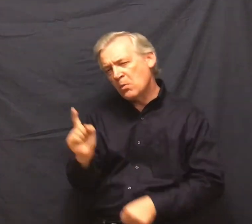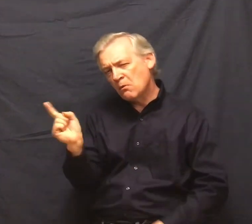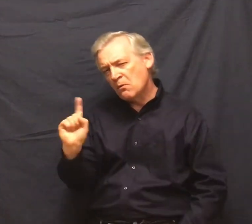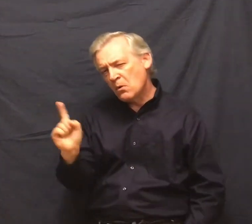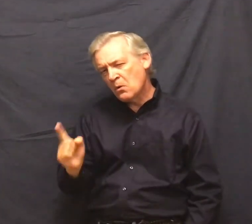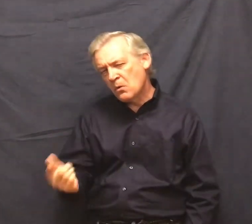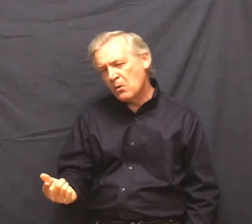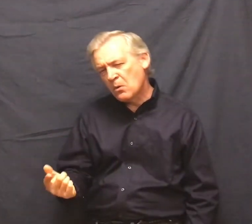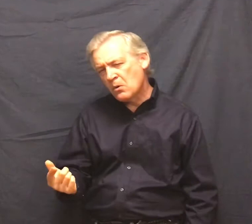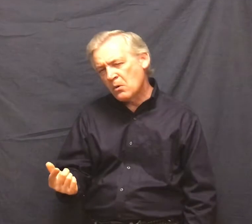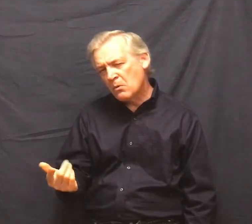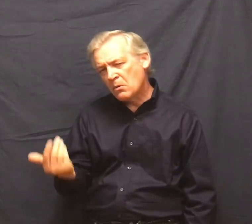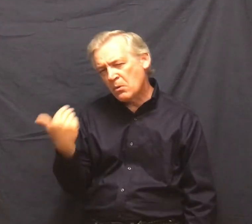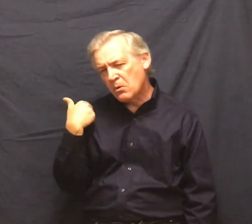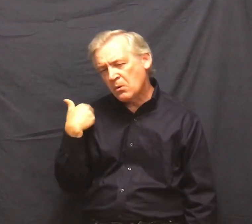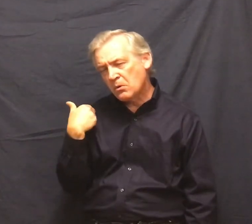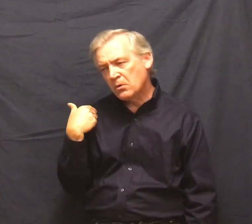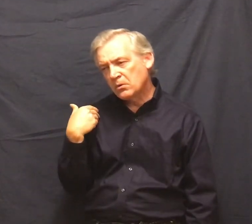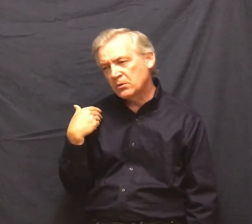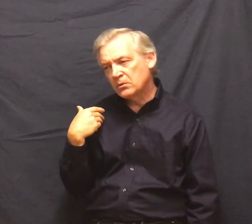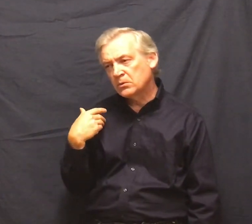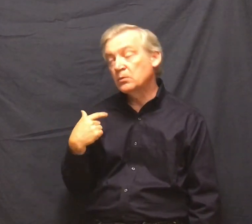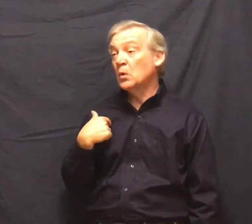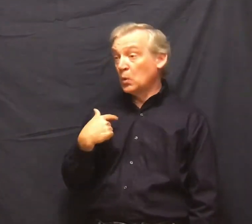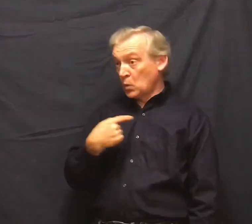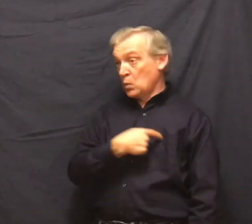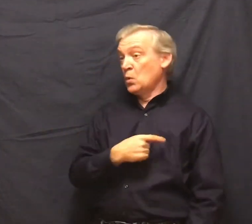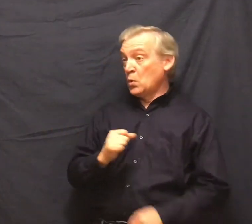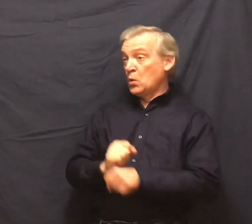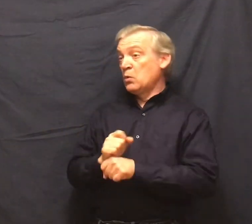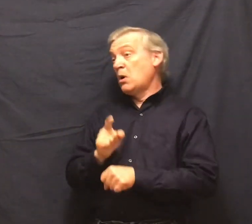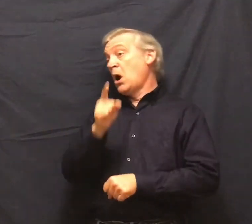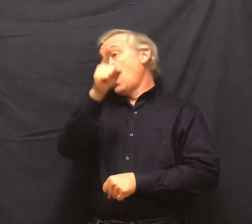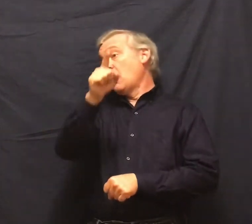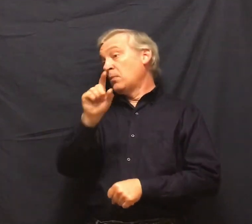"Up around Weed," said George. "You too?" to Lenny.